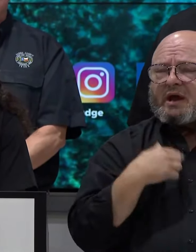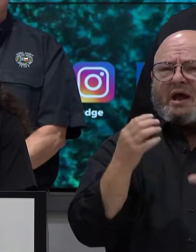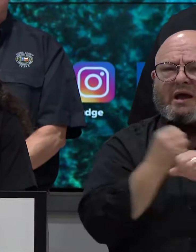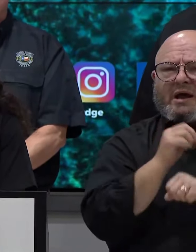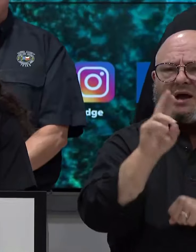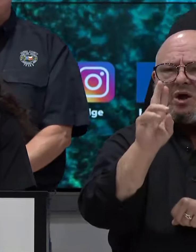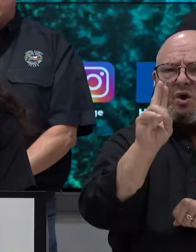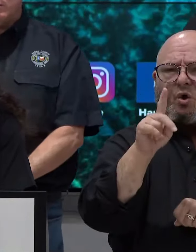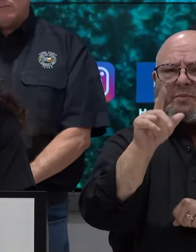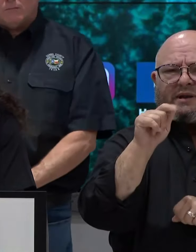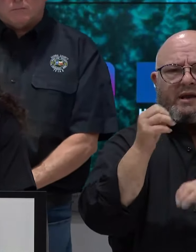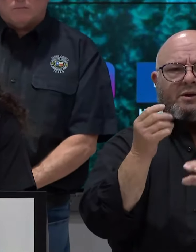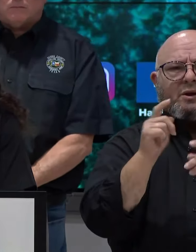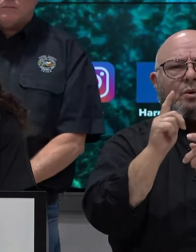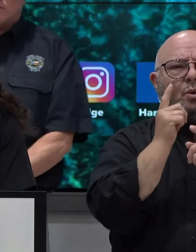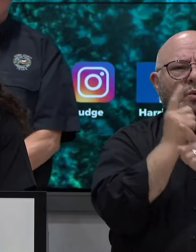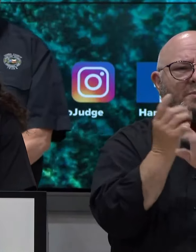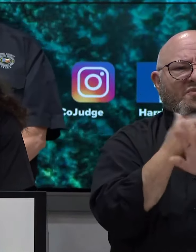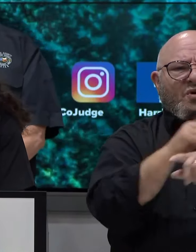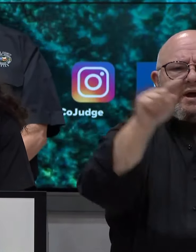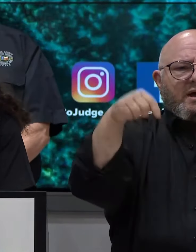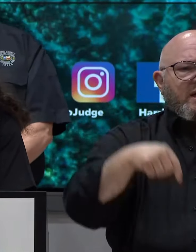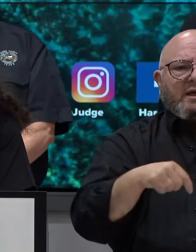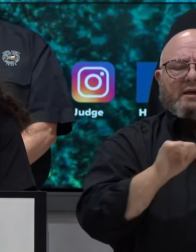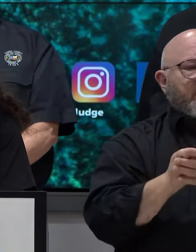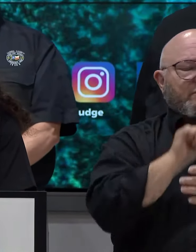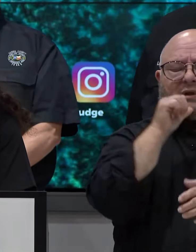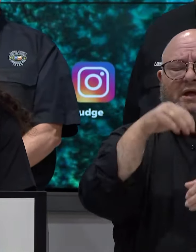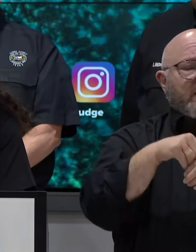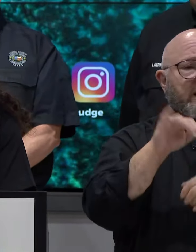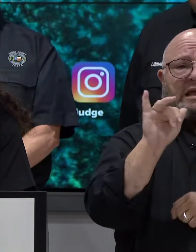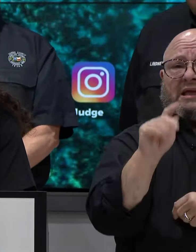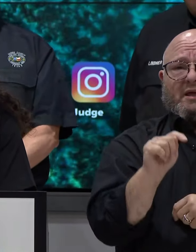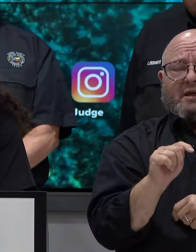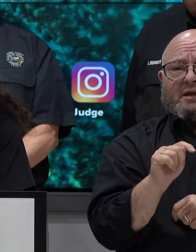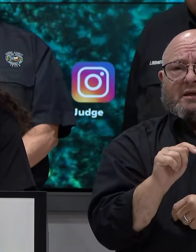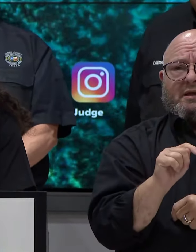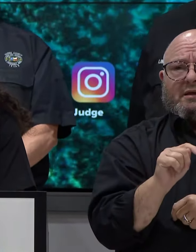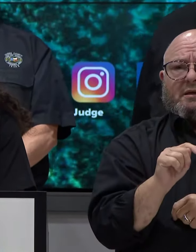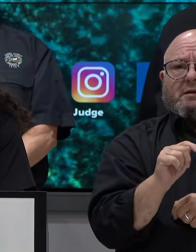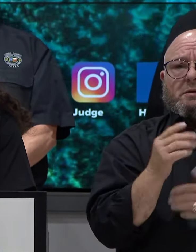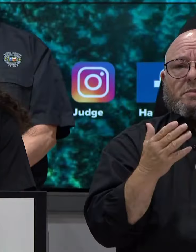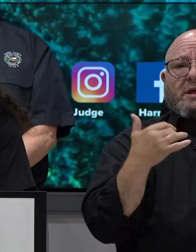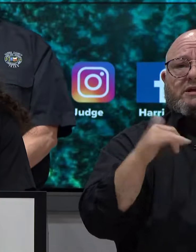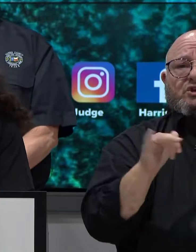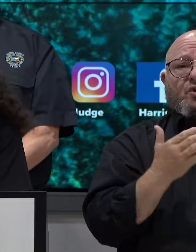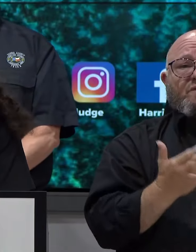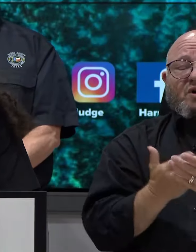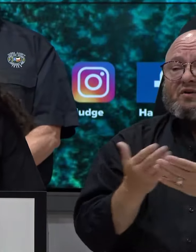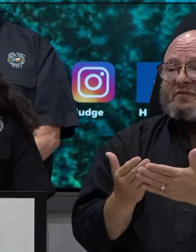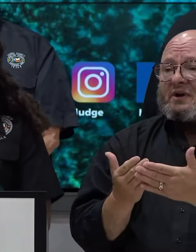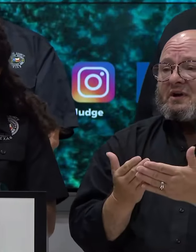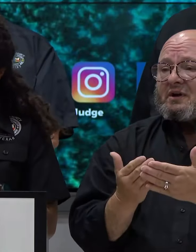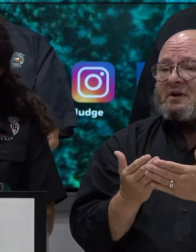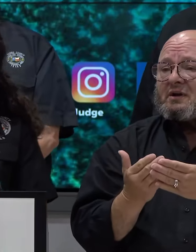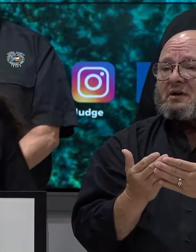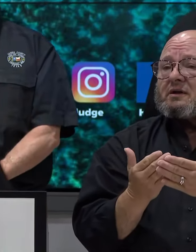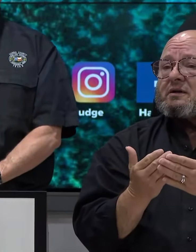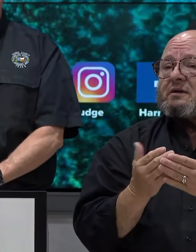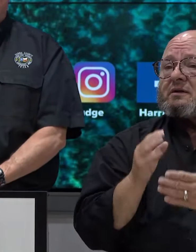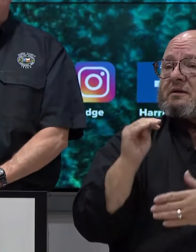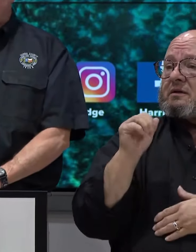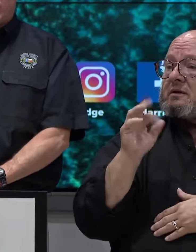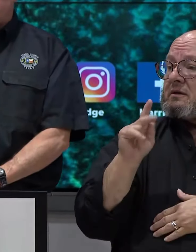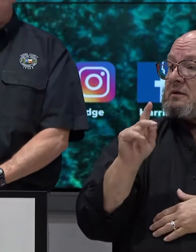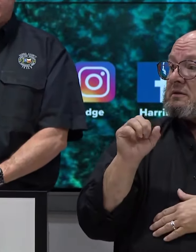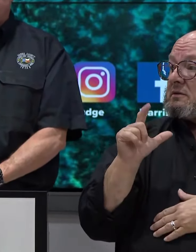update just before I came down here, and that was not in it. They may still be verifying. Let me turn to Mark